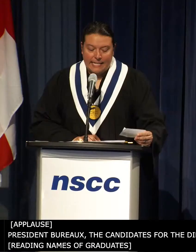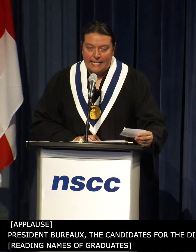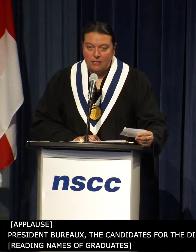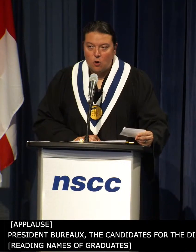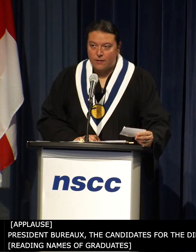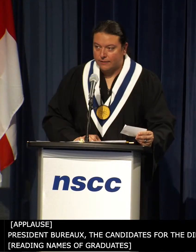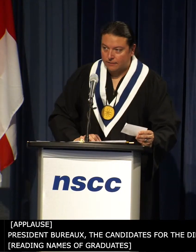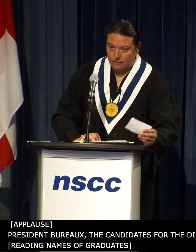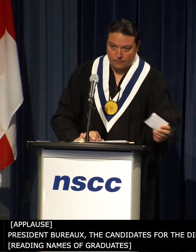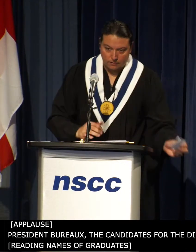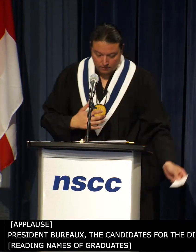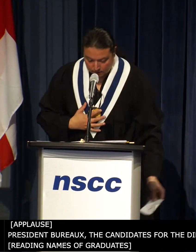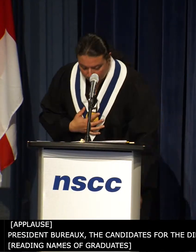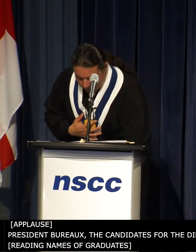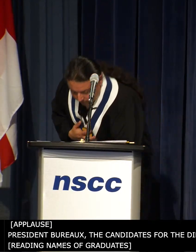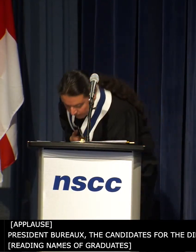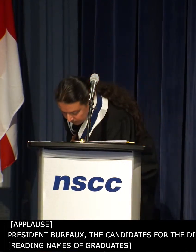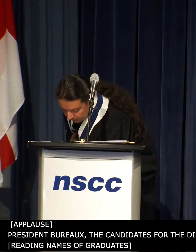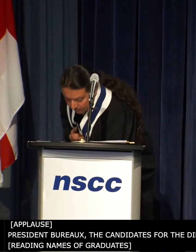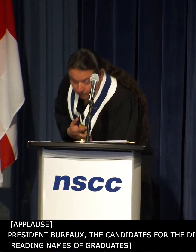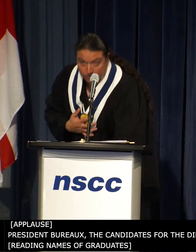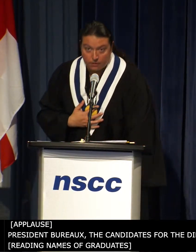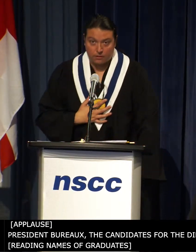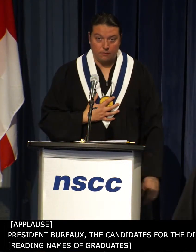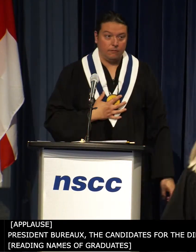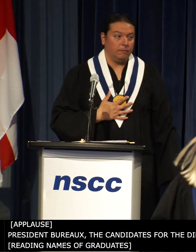Amy Lee Lucas.